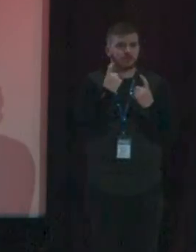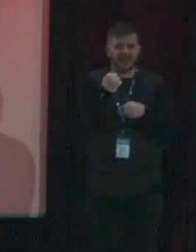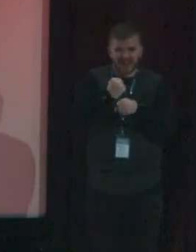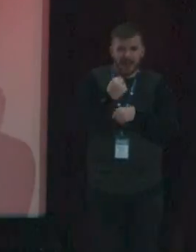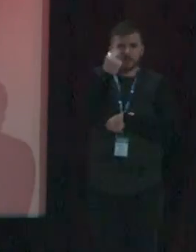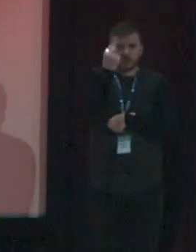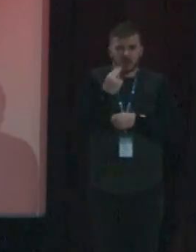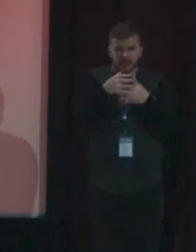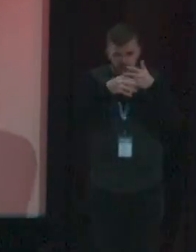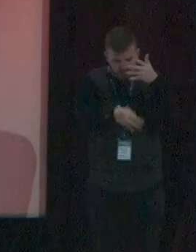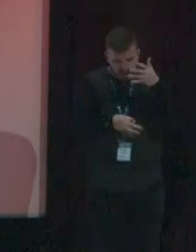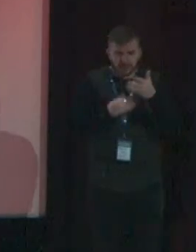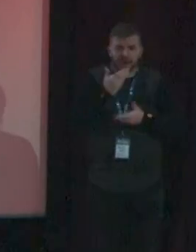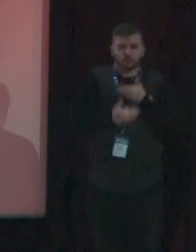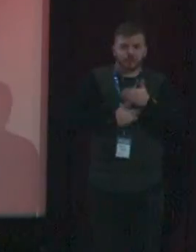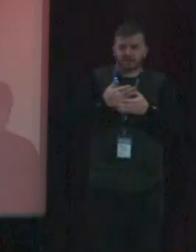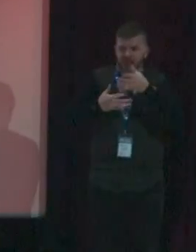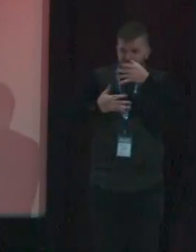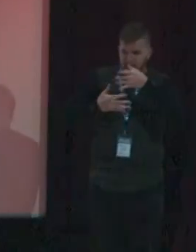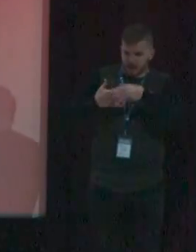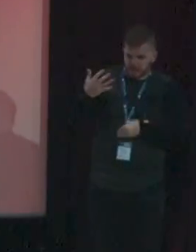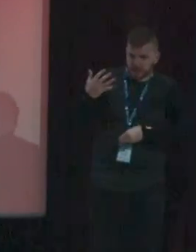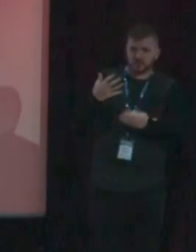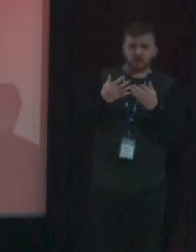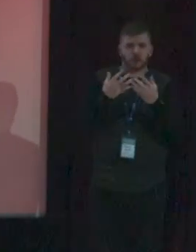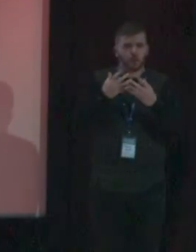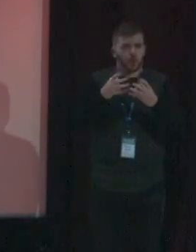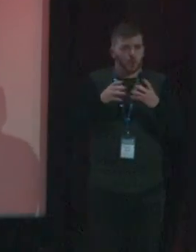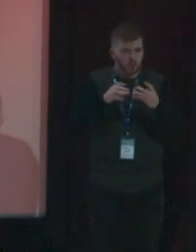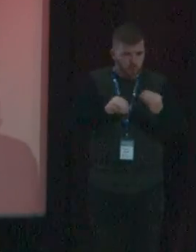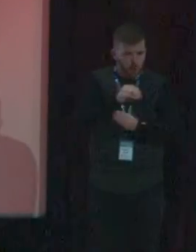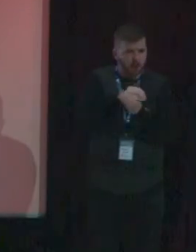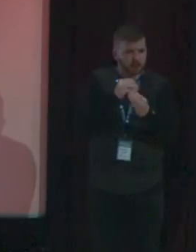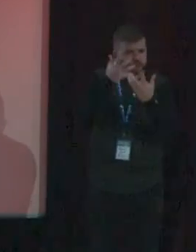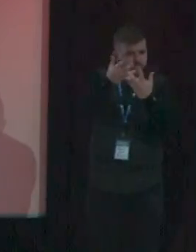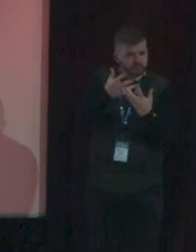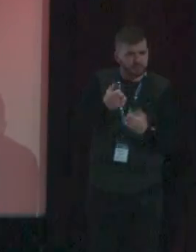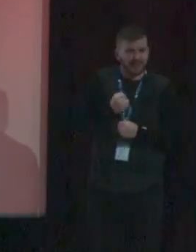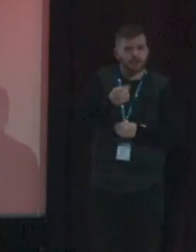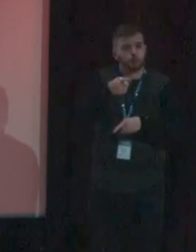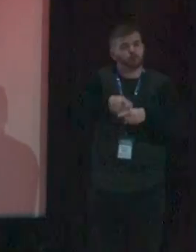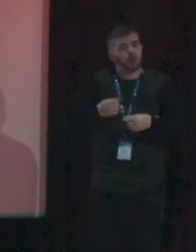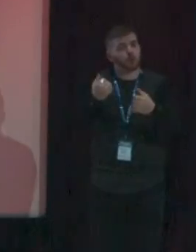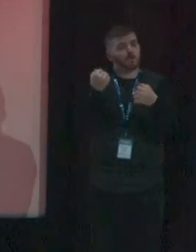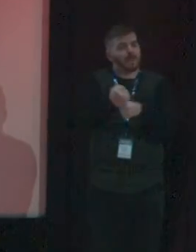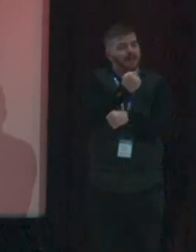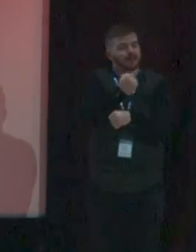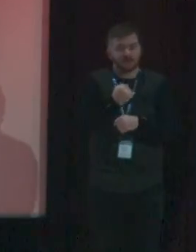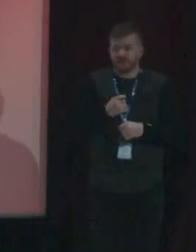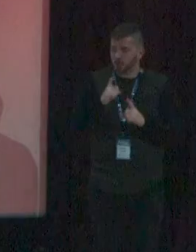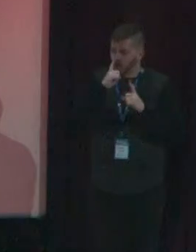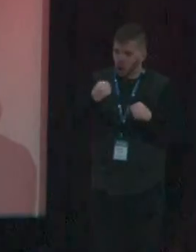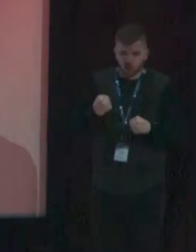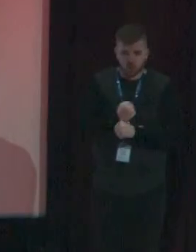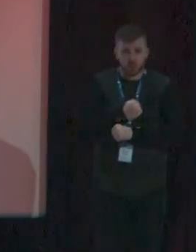design elements and the game narrative elements that work for the game you are trying to make. And you can't afford to do it without forgetting that